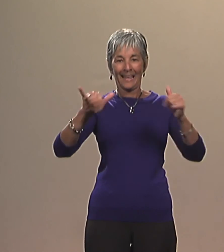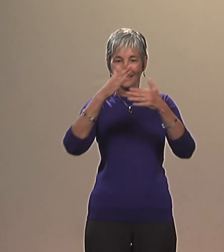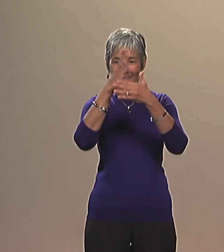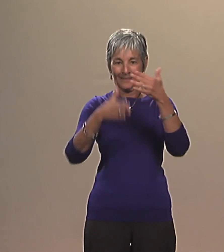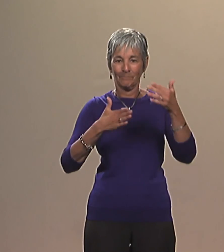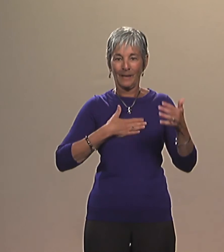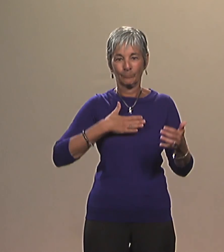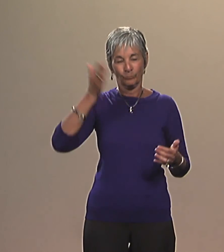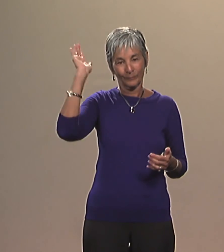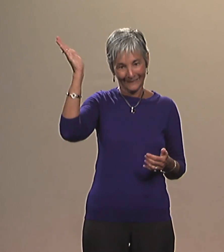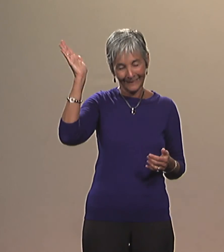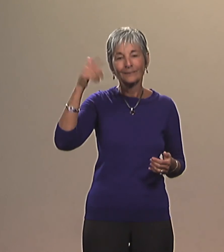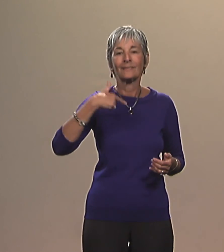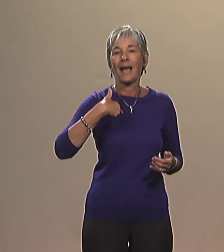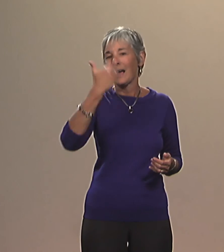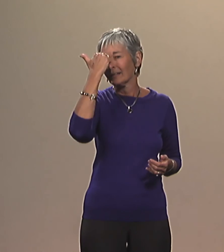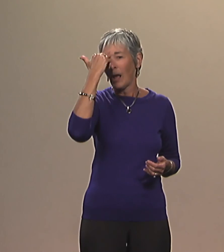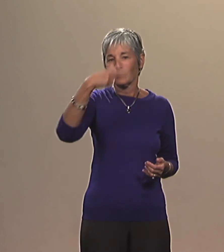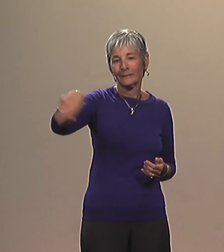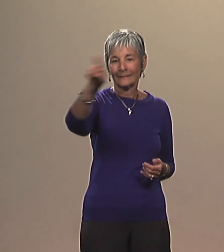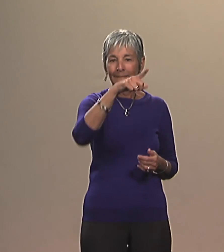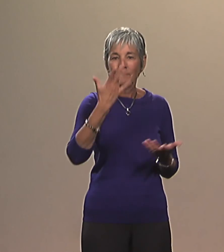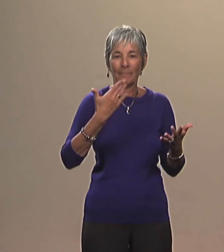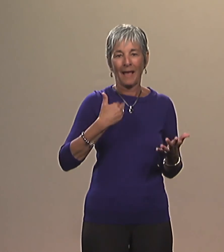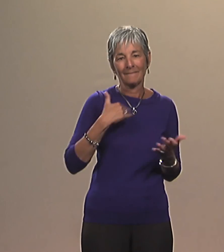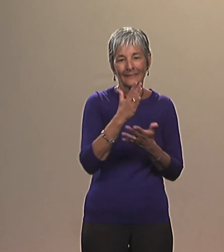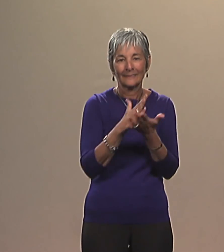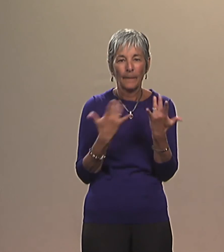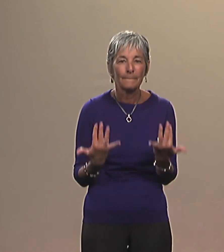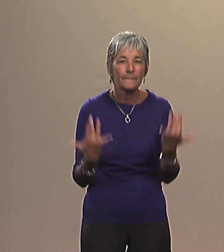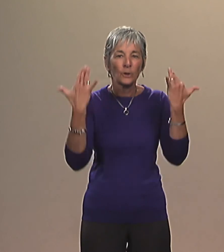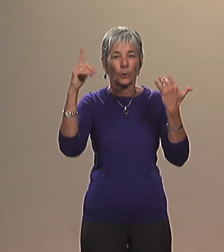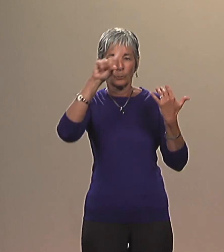That completes my presentation. I know you may have some burning questions.